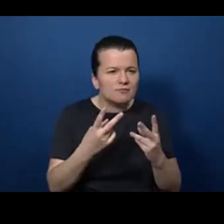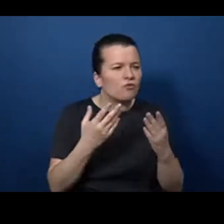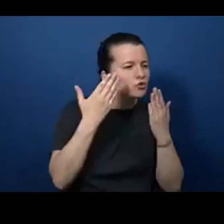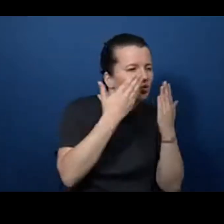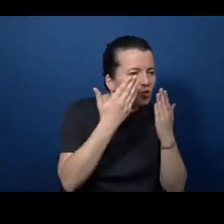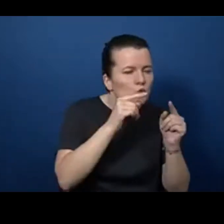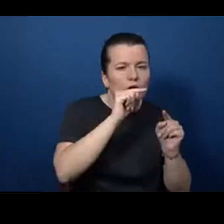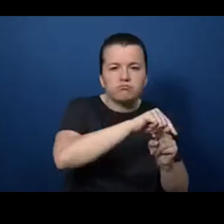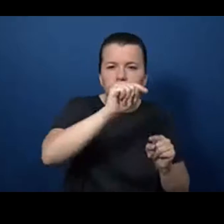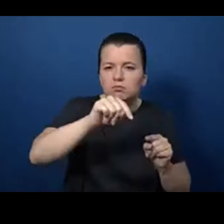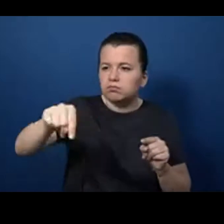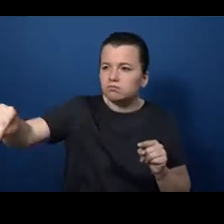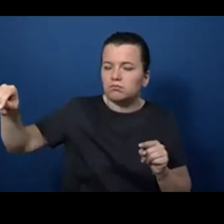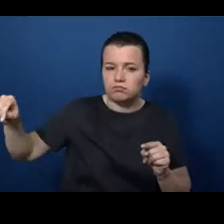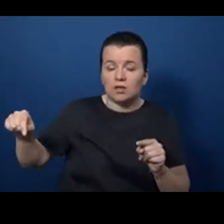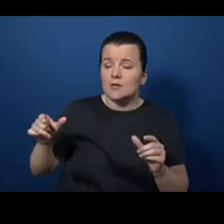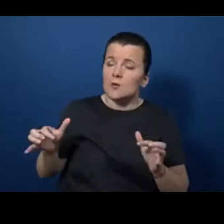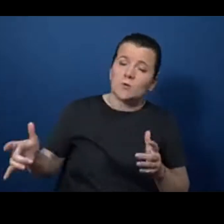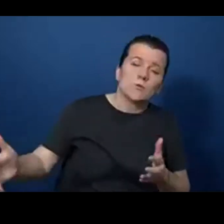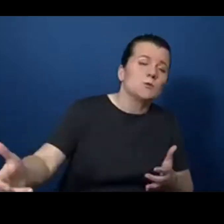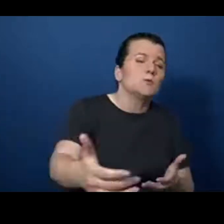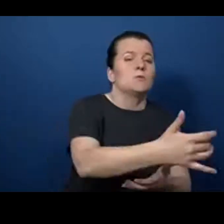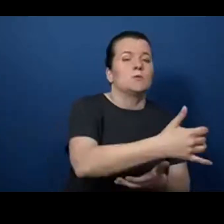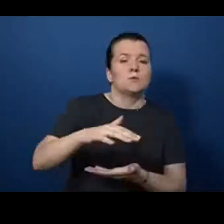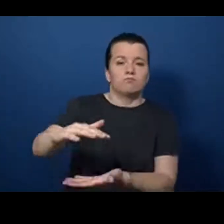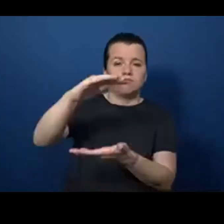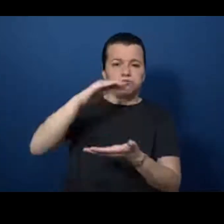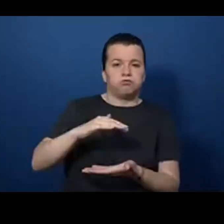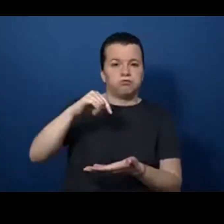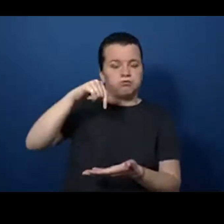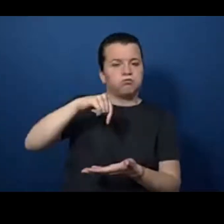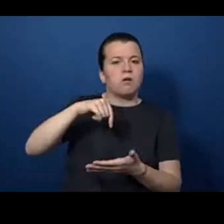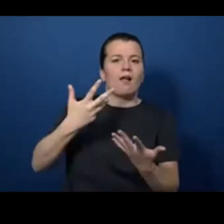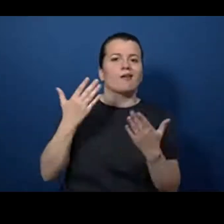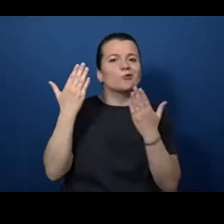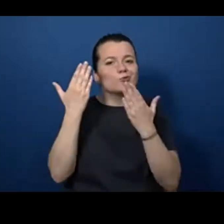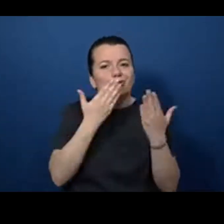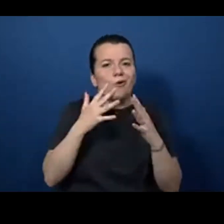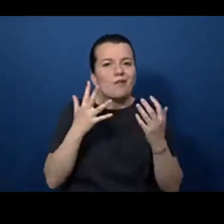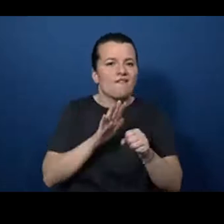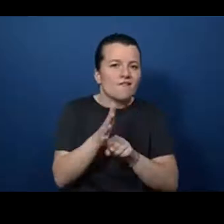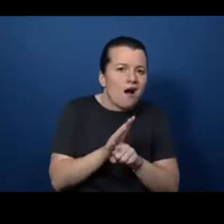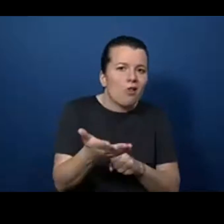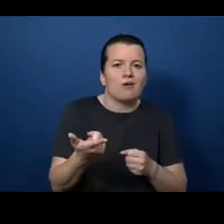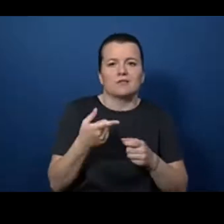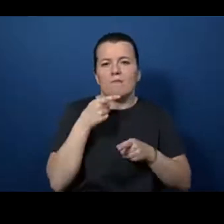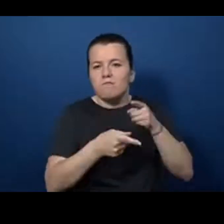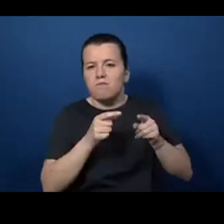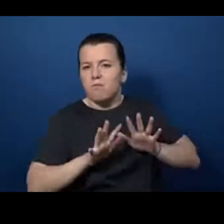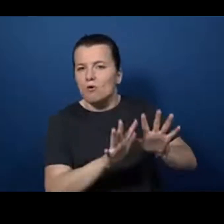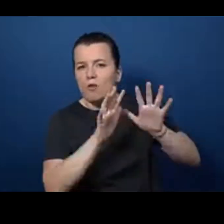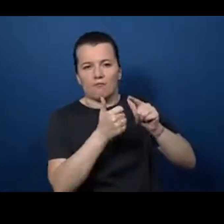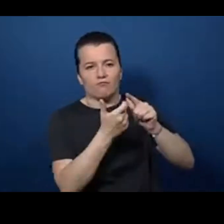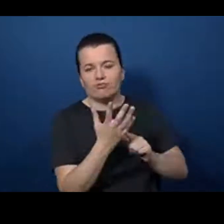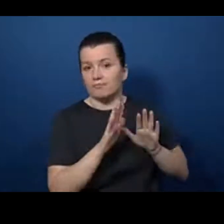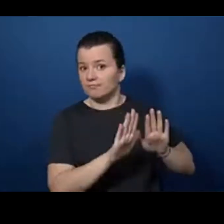comprehensive, up-to-date, and relevant data on school violence and bullying. We have been paying particular